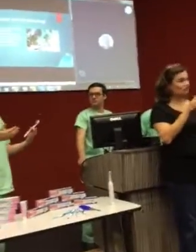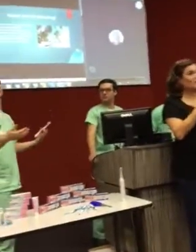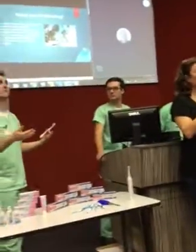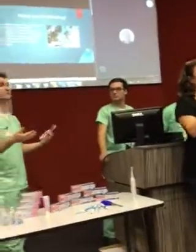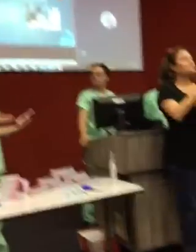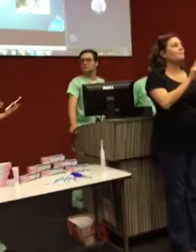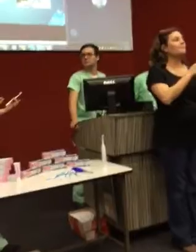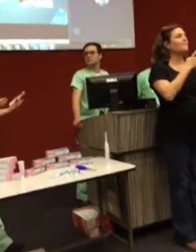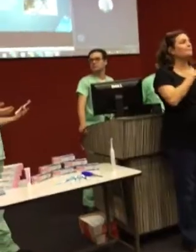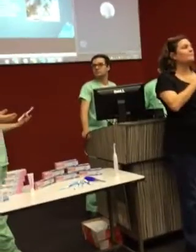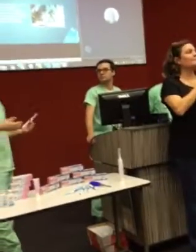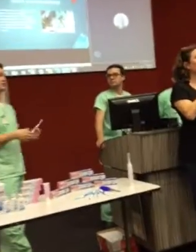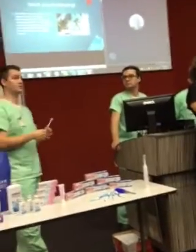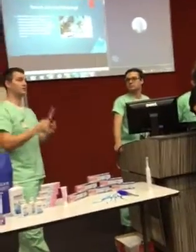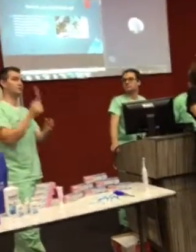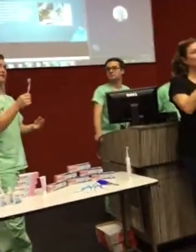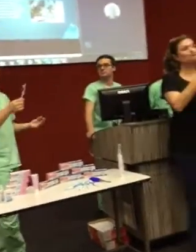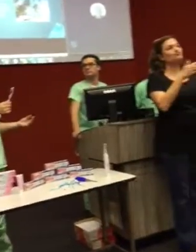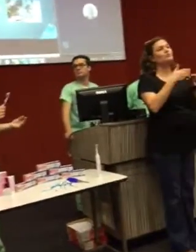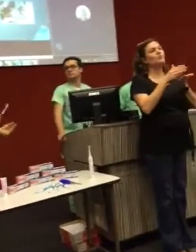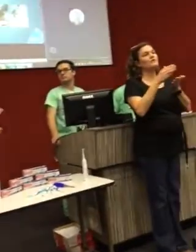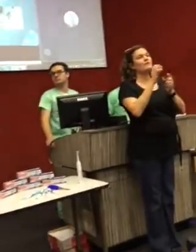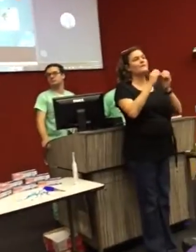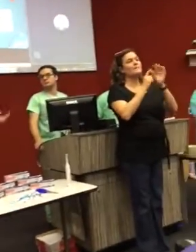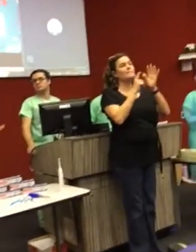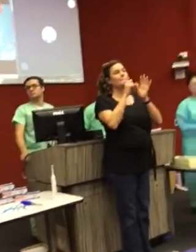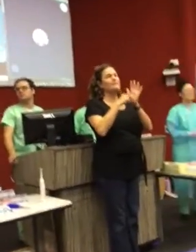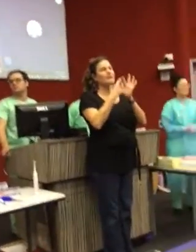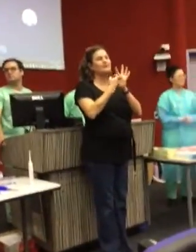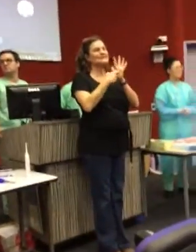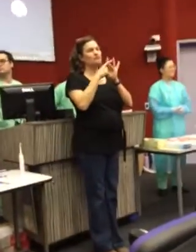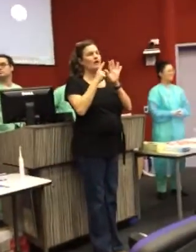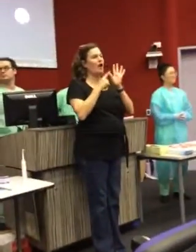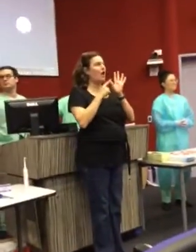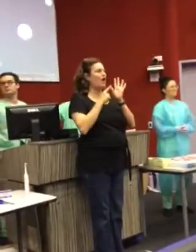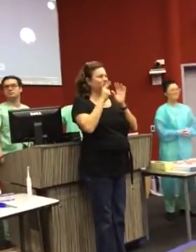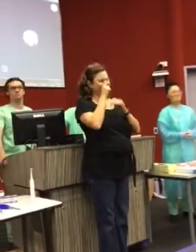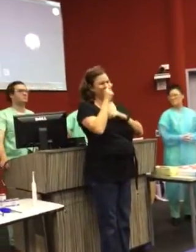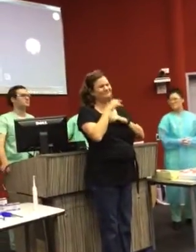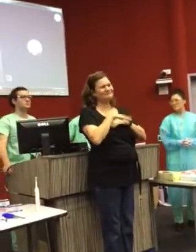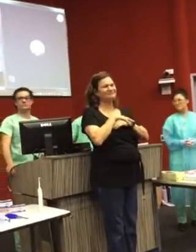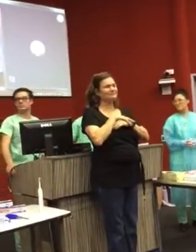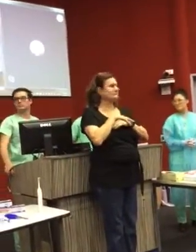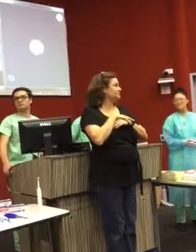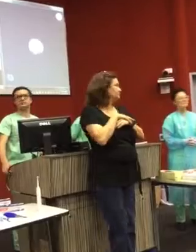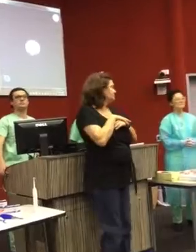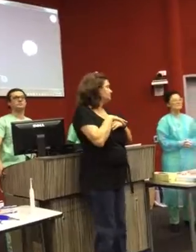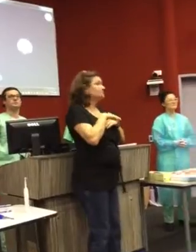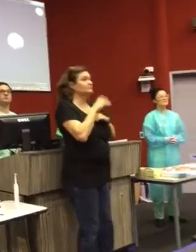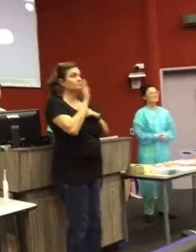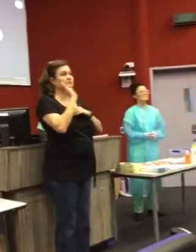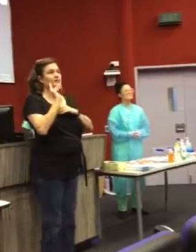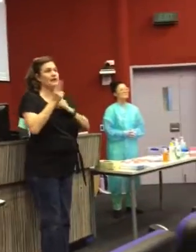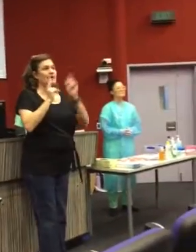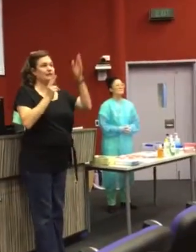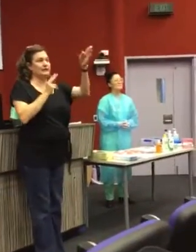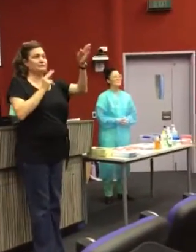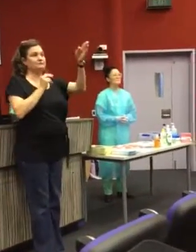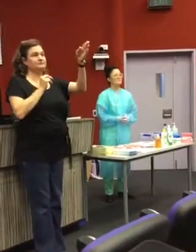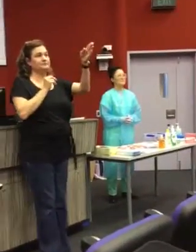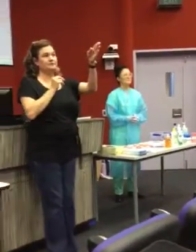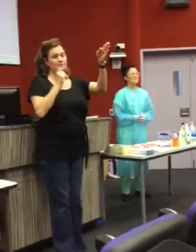the bacteria from the mouth. And so within one application, yes, you can still do that. There are even these brushes. Yeah. Again, can I just butt in again? They do